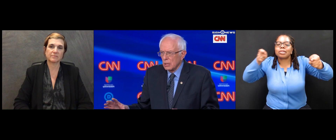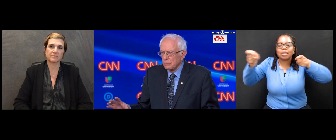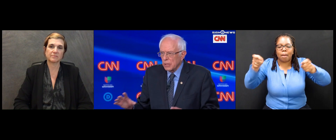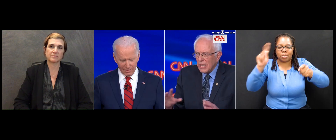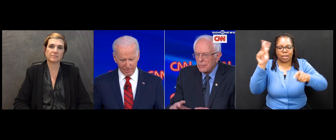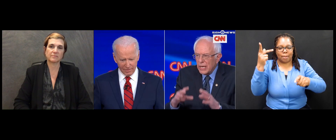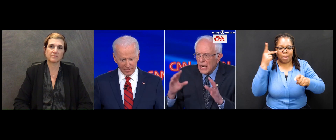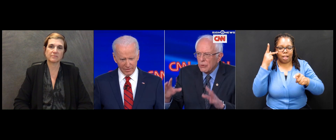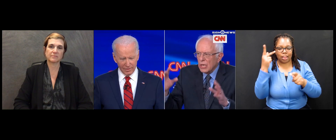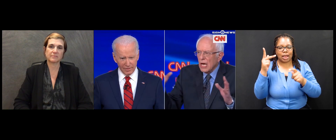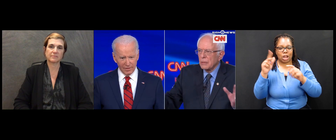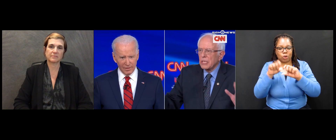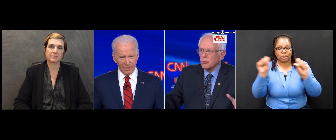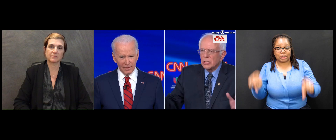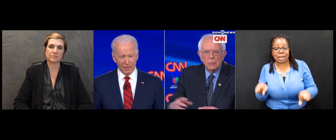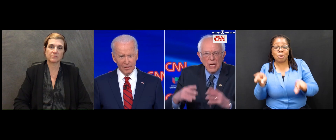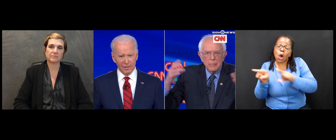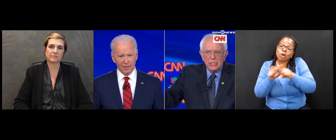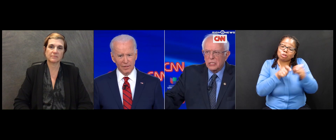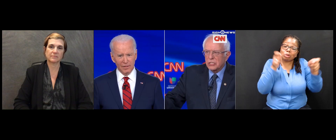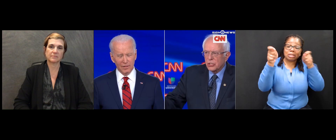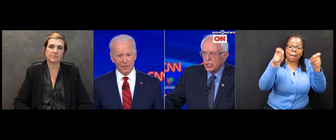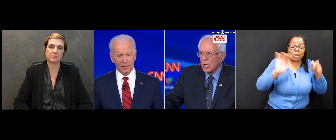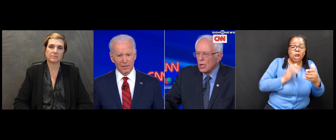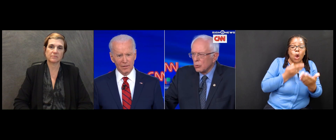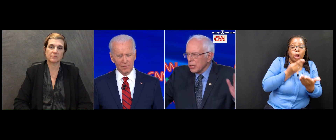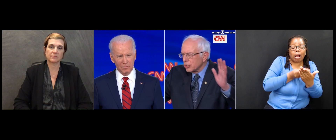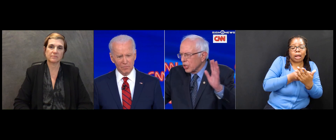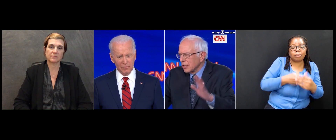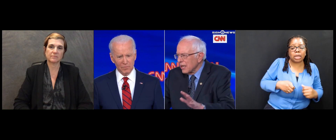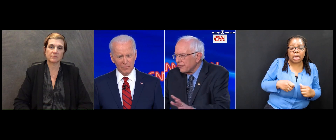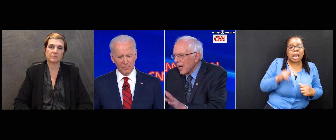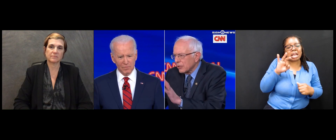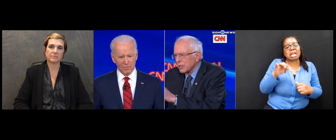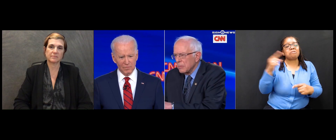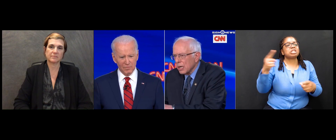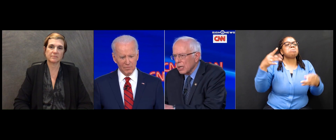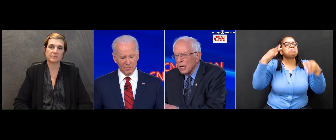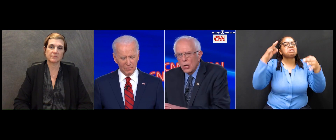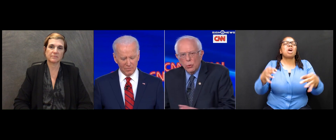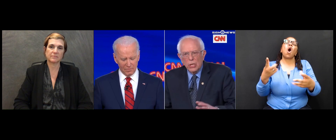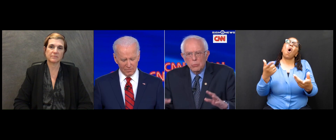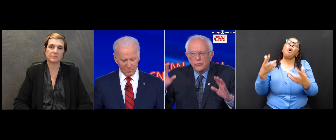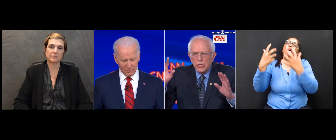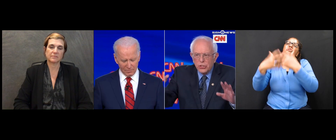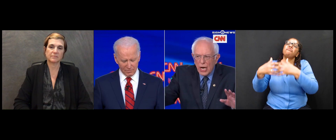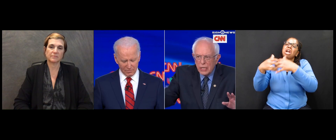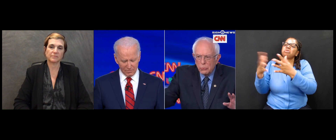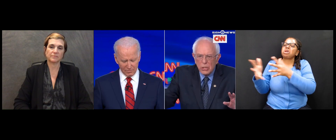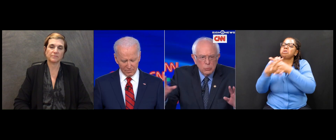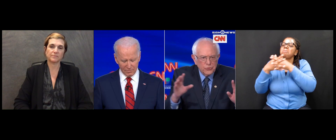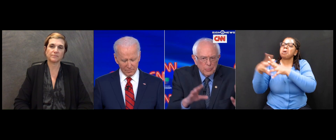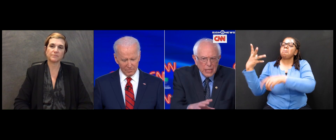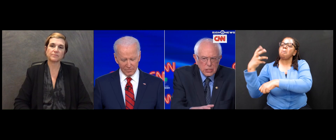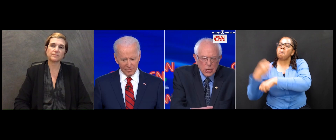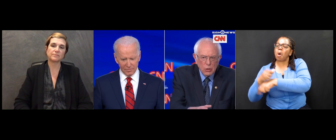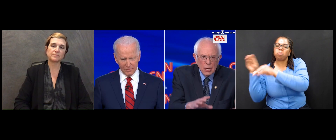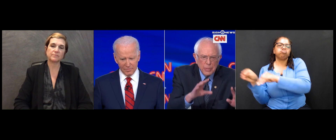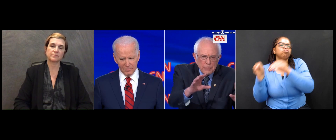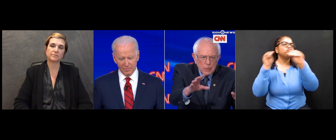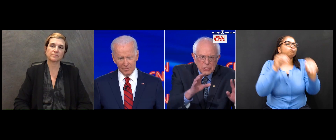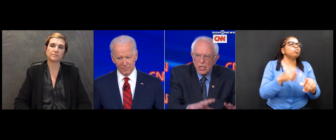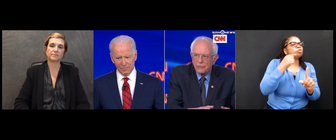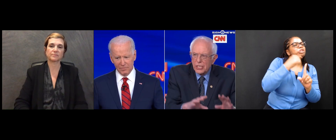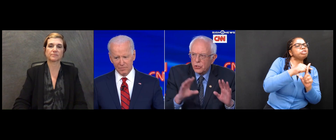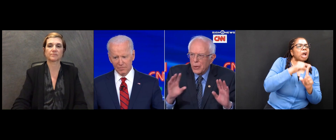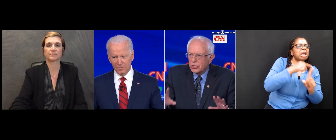system, but dominate our economy as well. Somebody makes a decision, we're going to shut down a factory in America, we're going to move to China, we're going to move to Mexico,